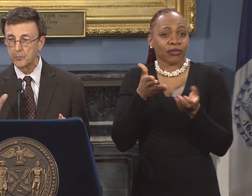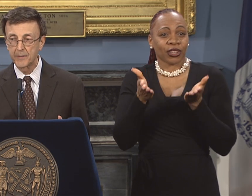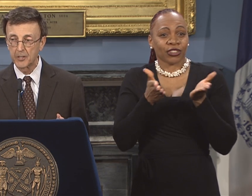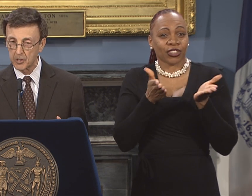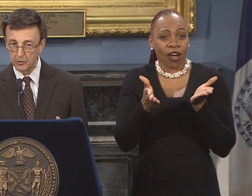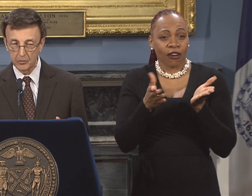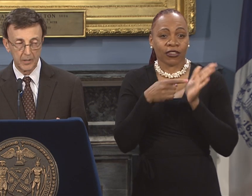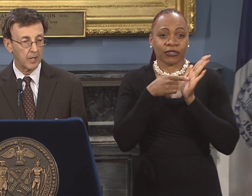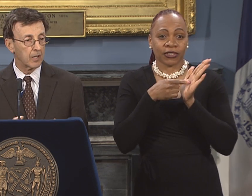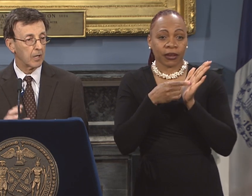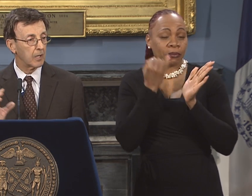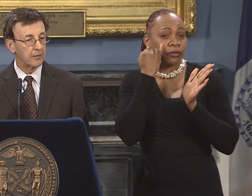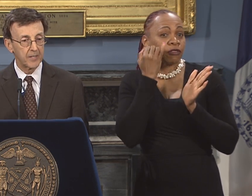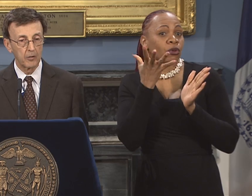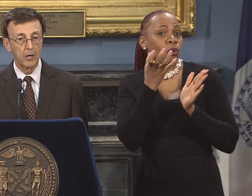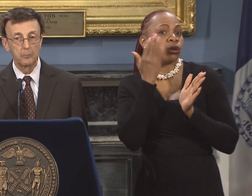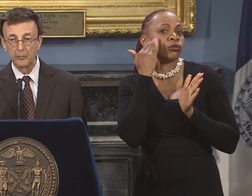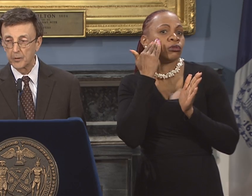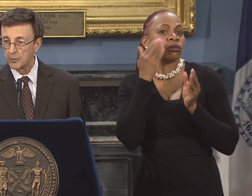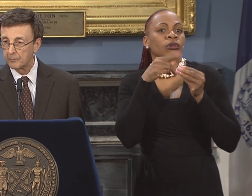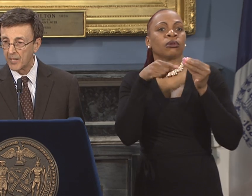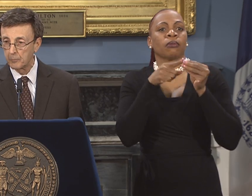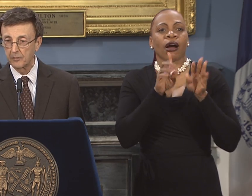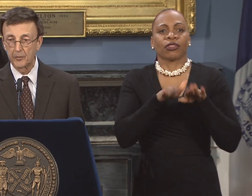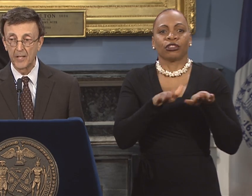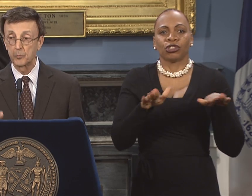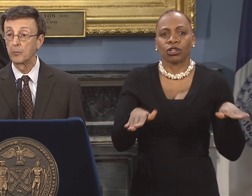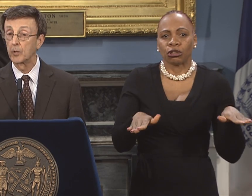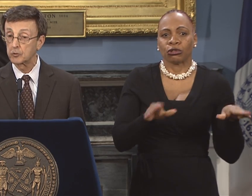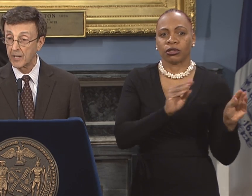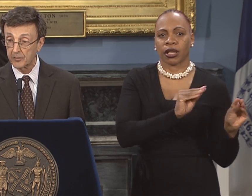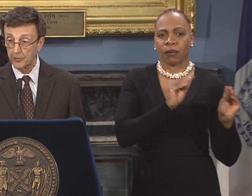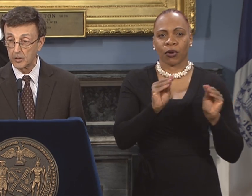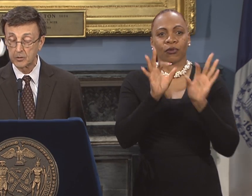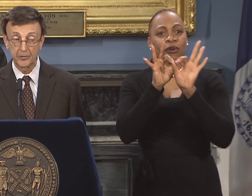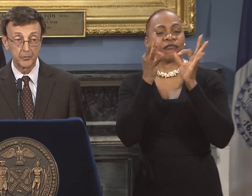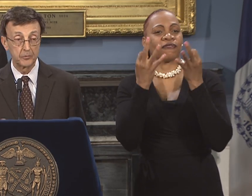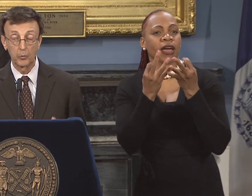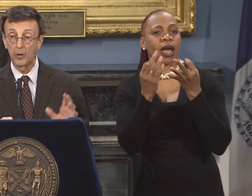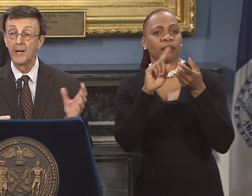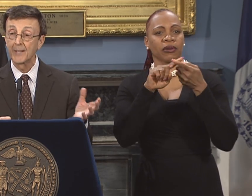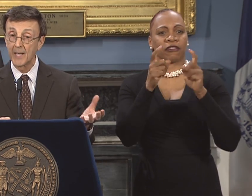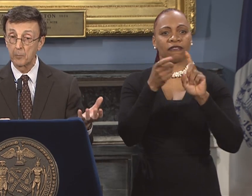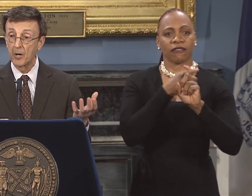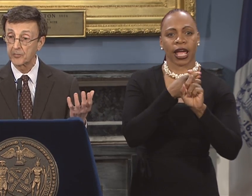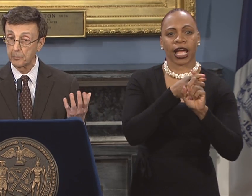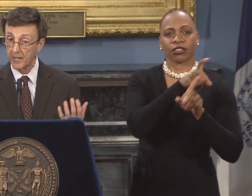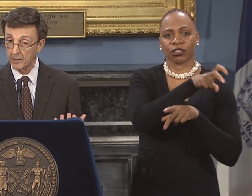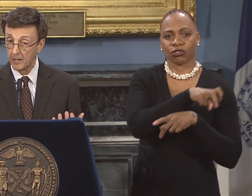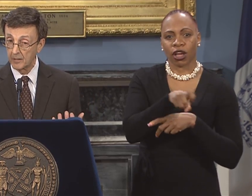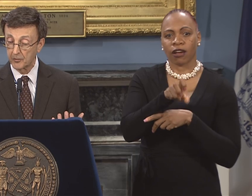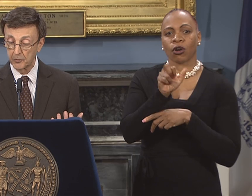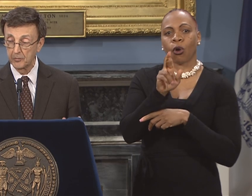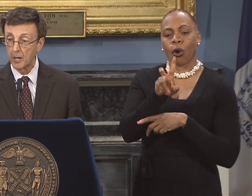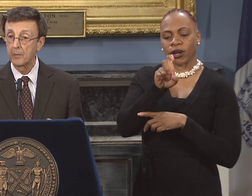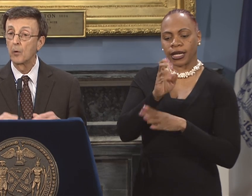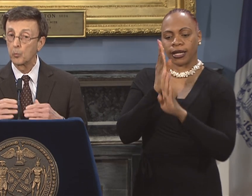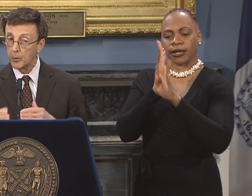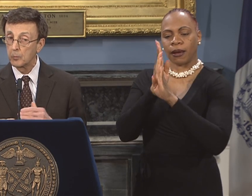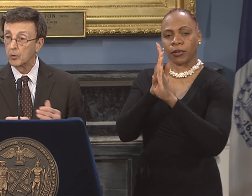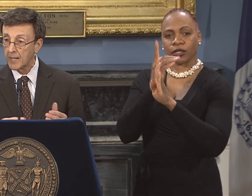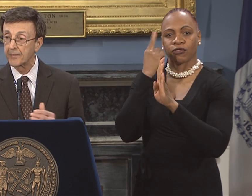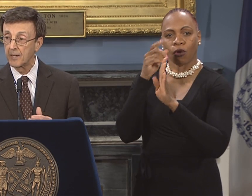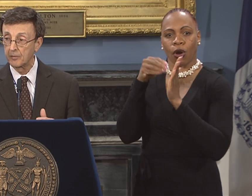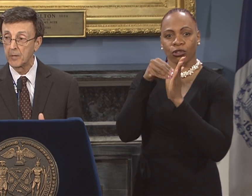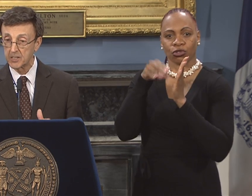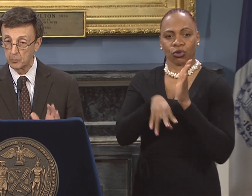what happens with their children, if they are moving with family and friends, whether they want to transfer a student or get a bus to pick the student up,